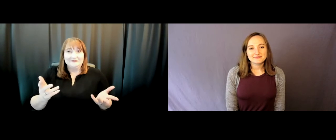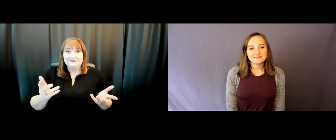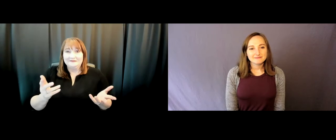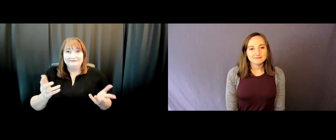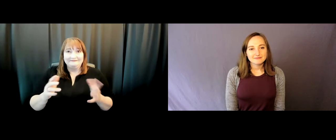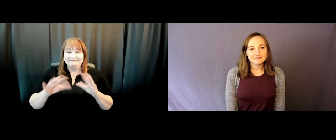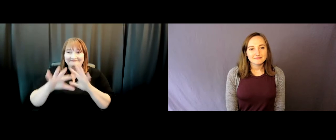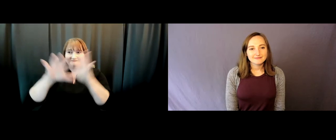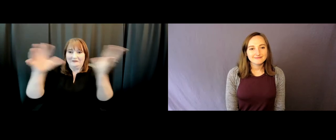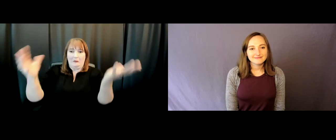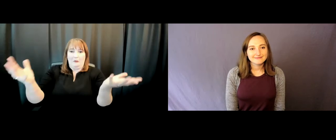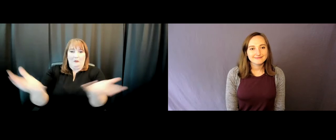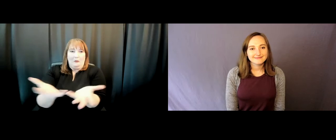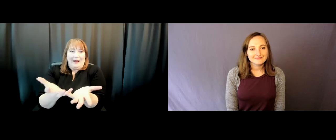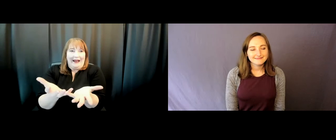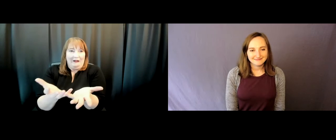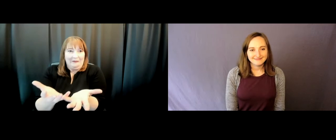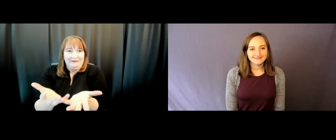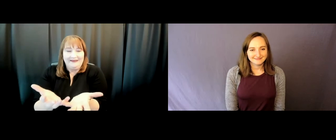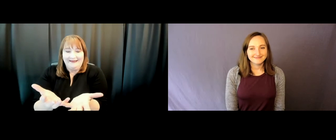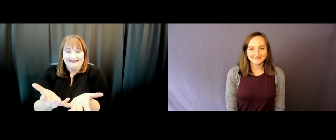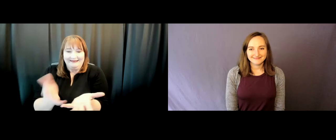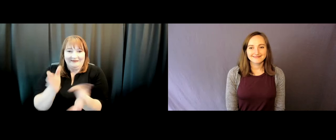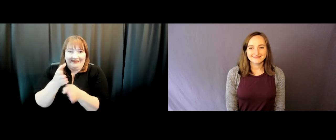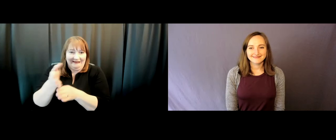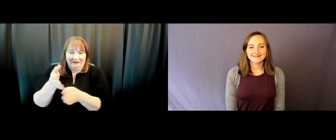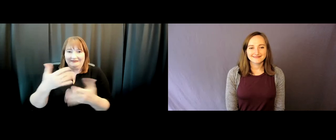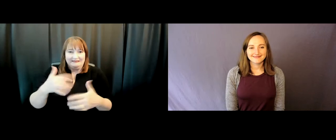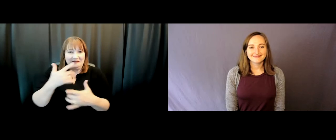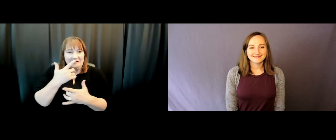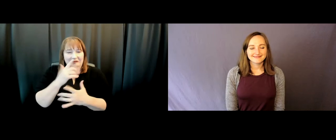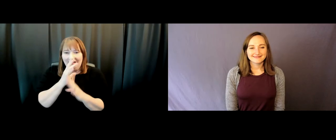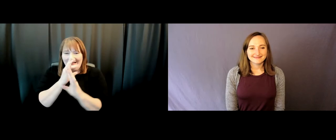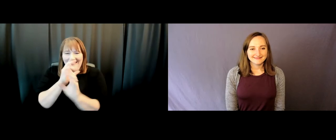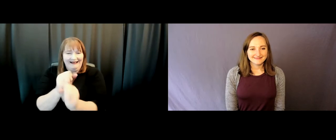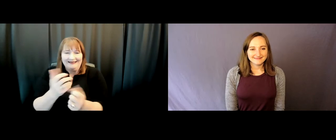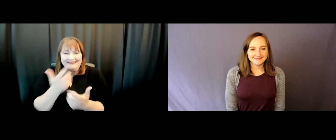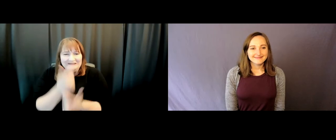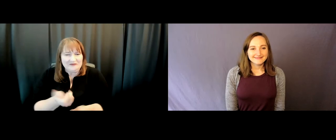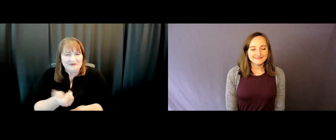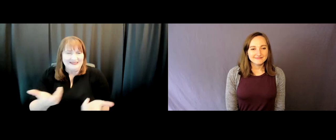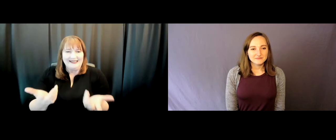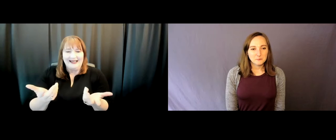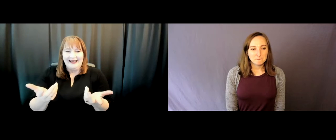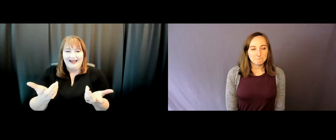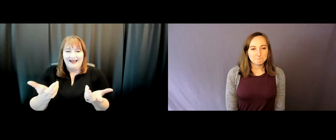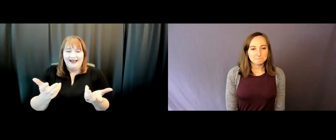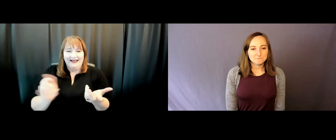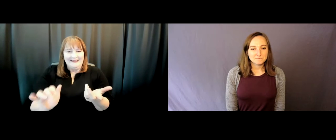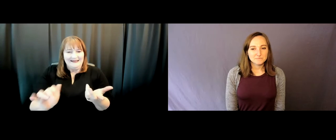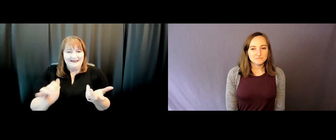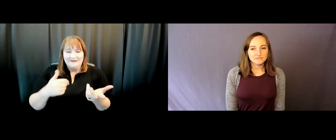realm, it's so fascinating to me. And I don't know